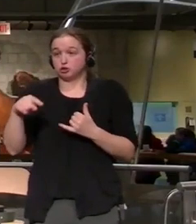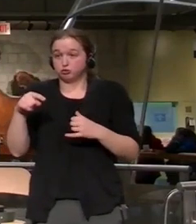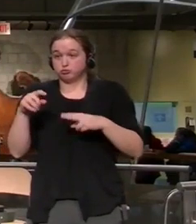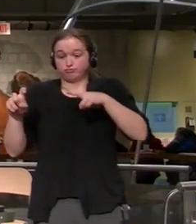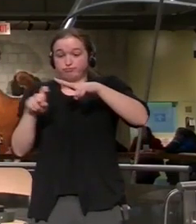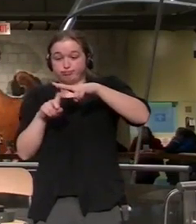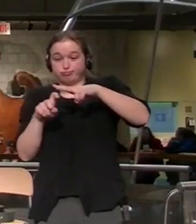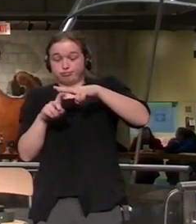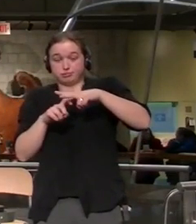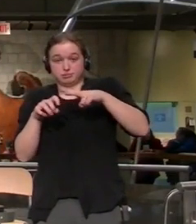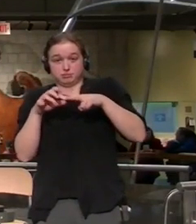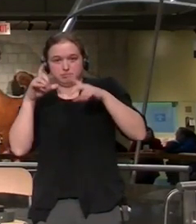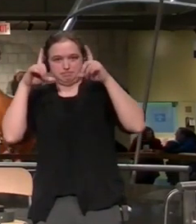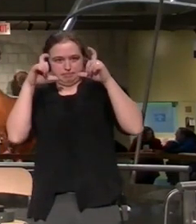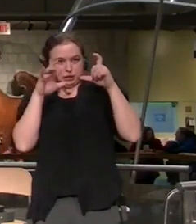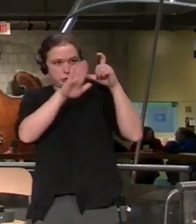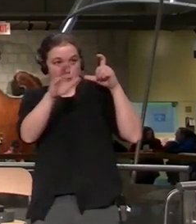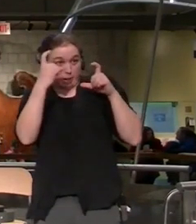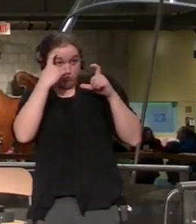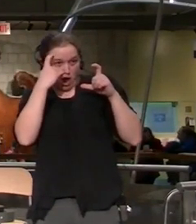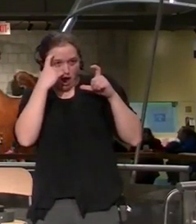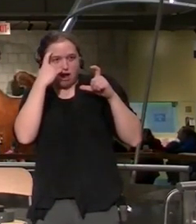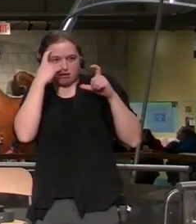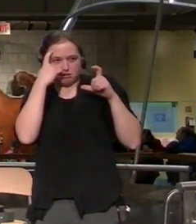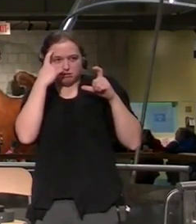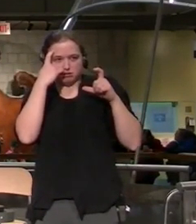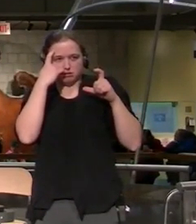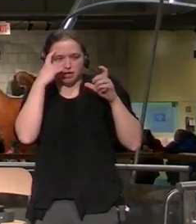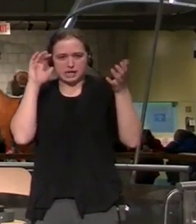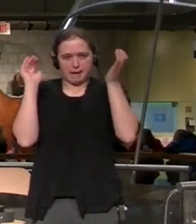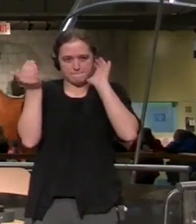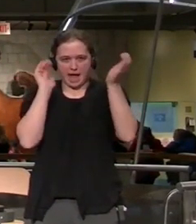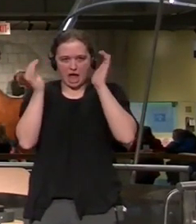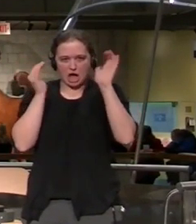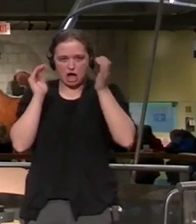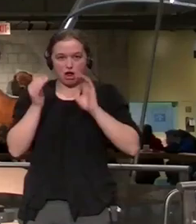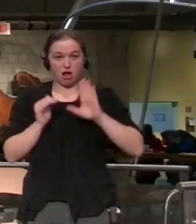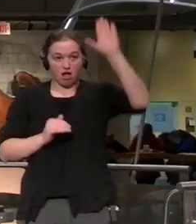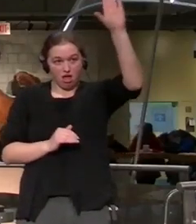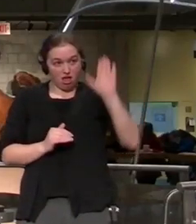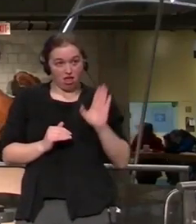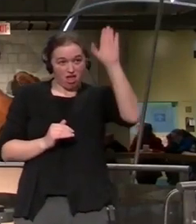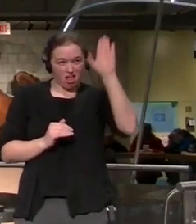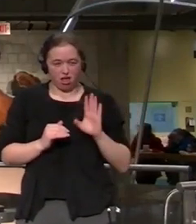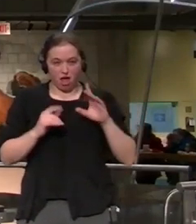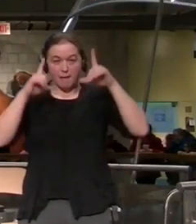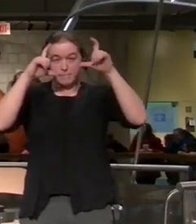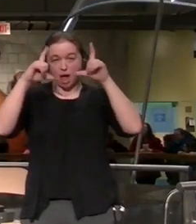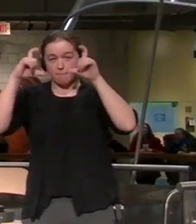raise your hand when you were supposed to, compared to when you had to hold your hand down, it actually takes your